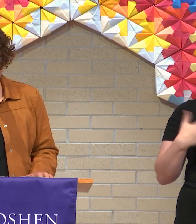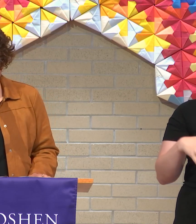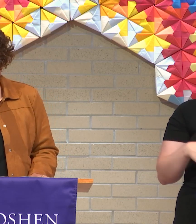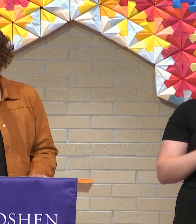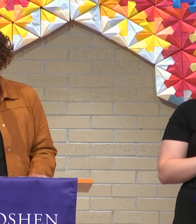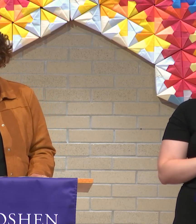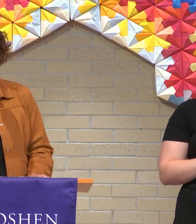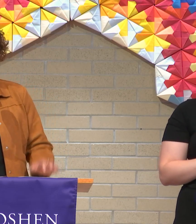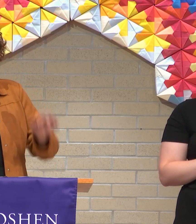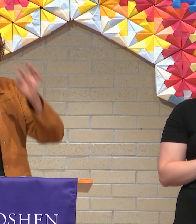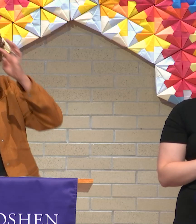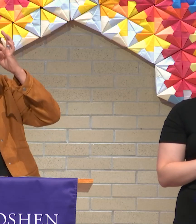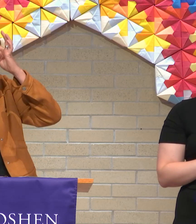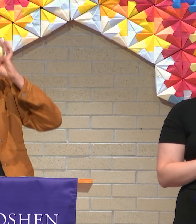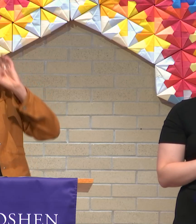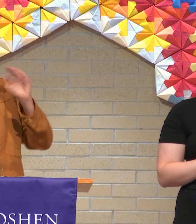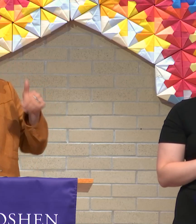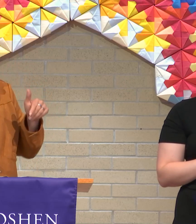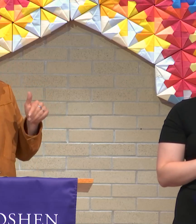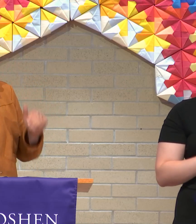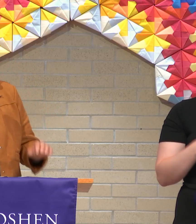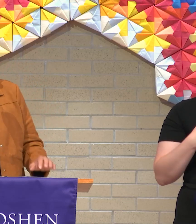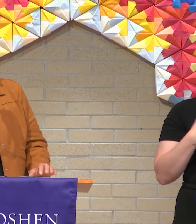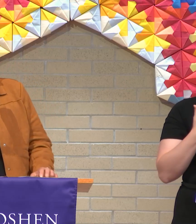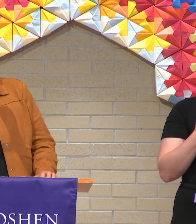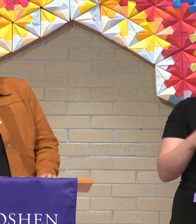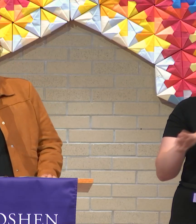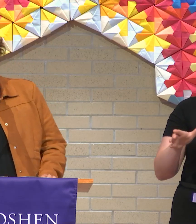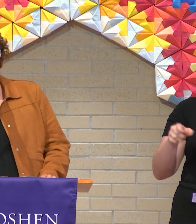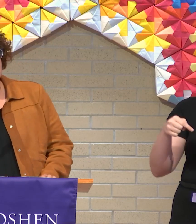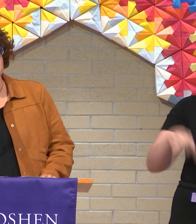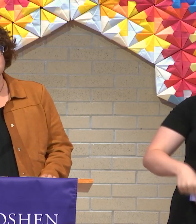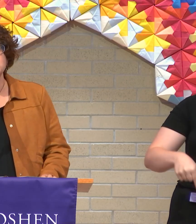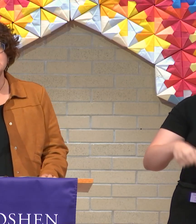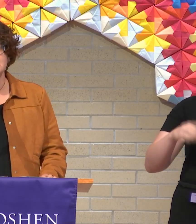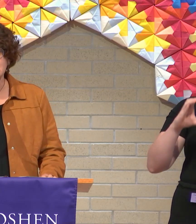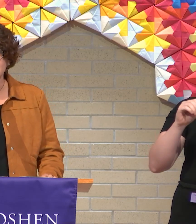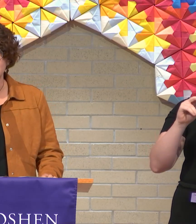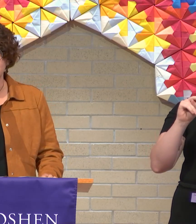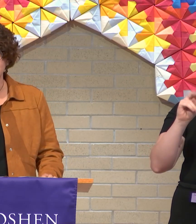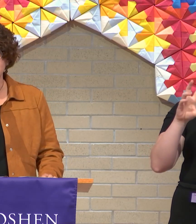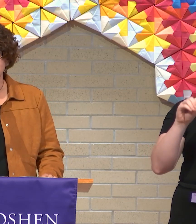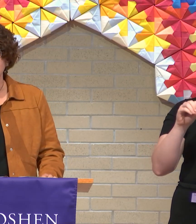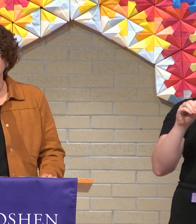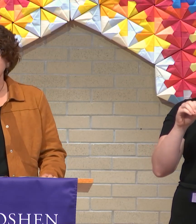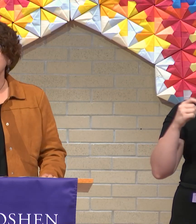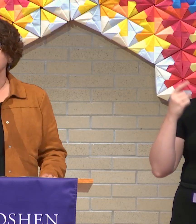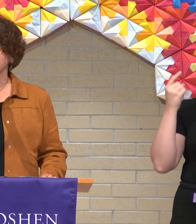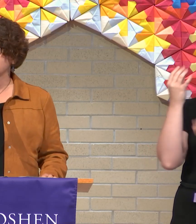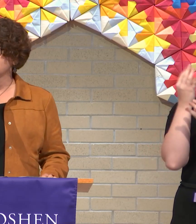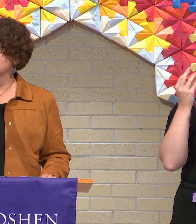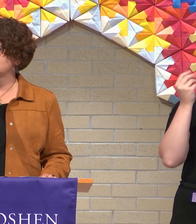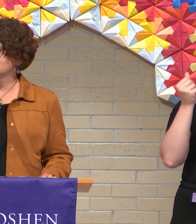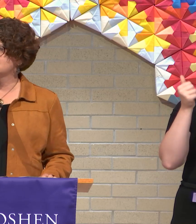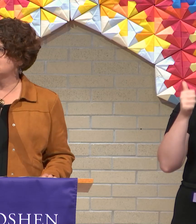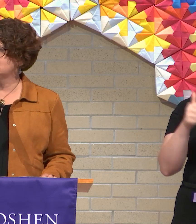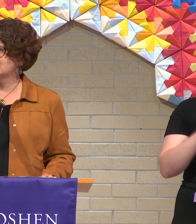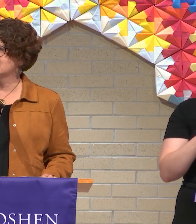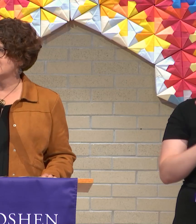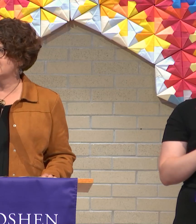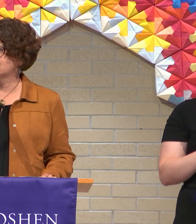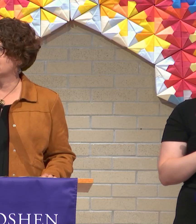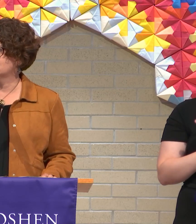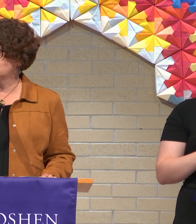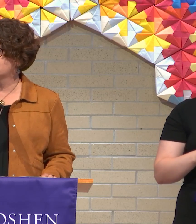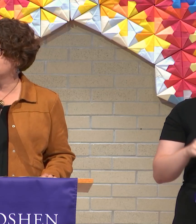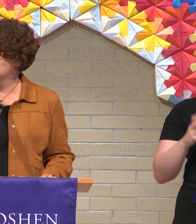pandemic. And as I was preparing for this, I kept thinking about you seniors who were first-year